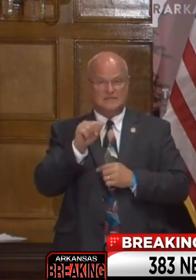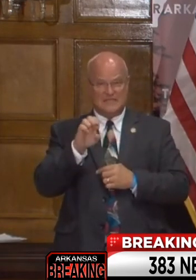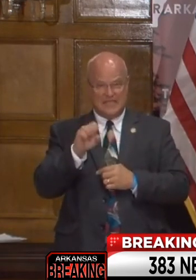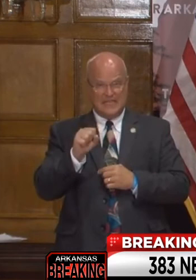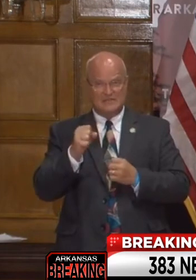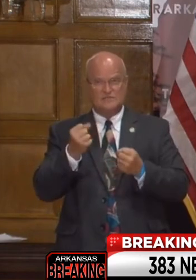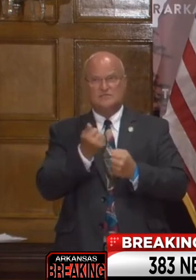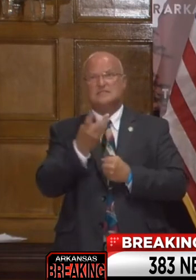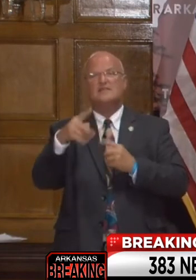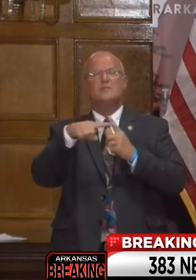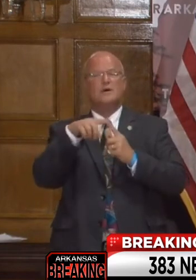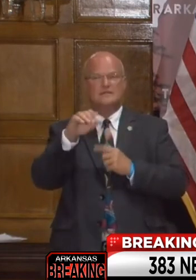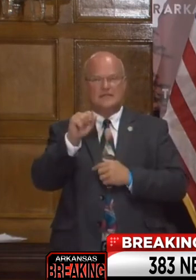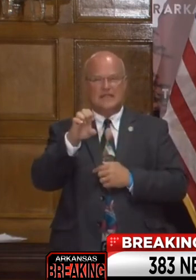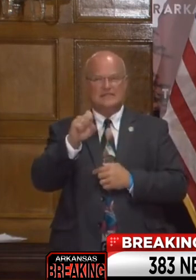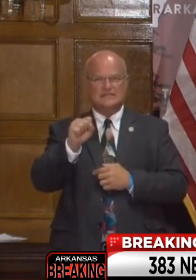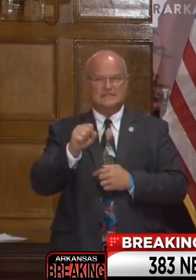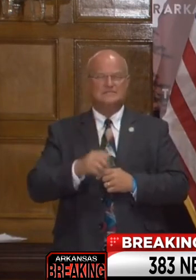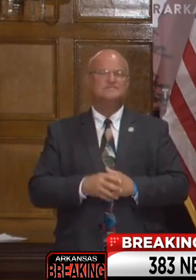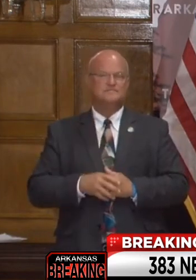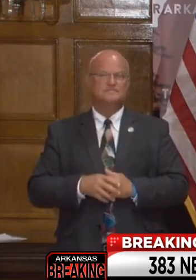case or multiple positive cases.